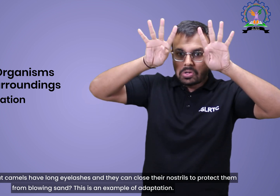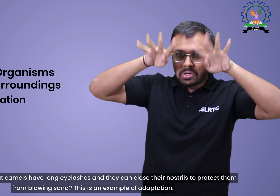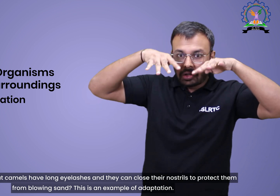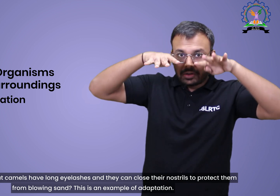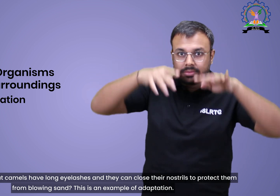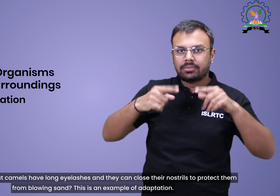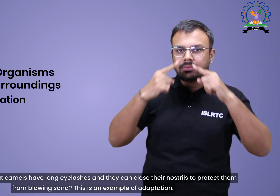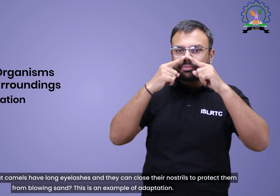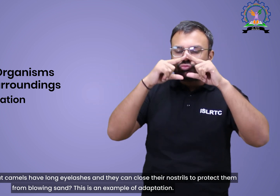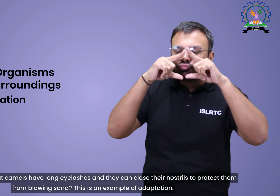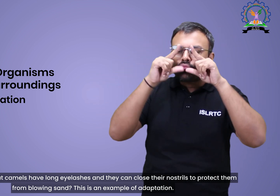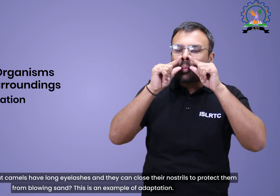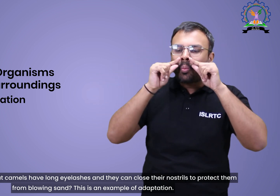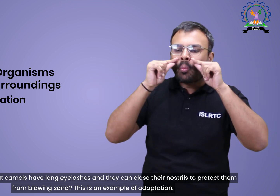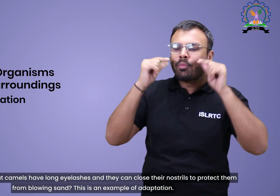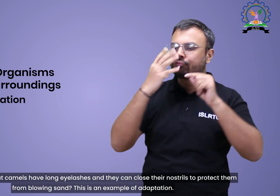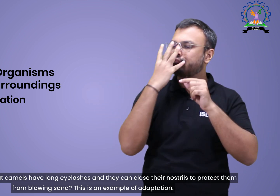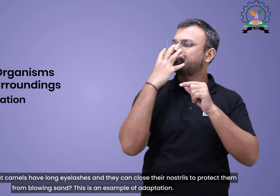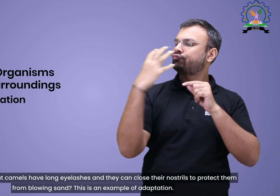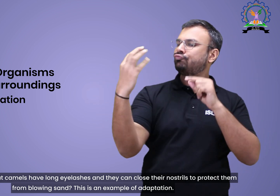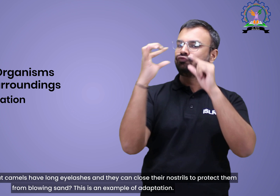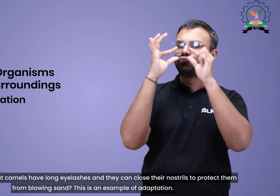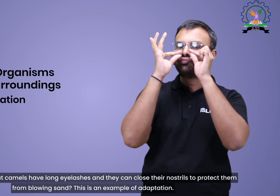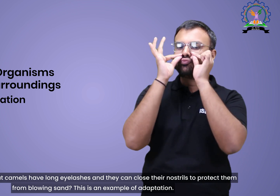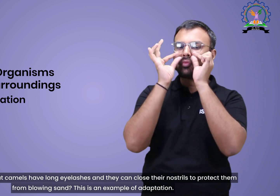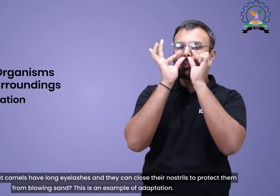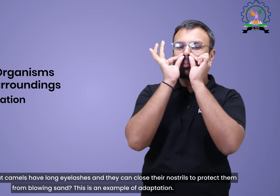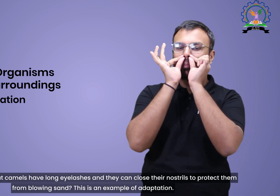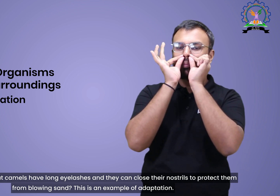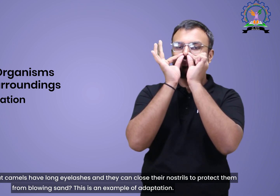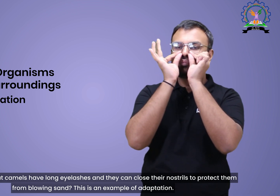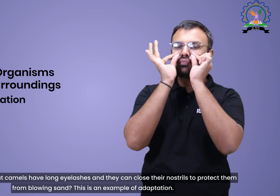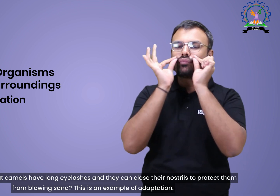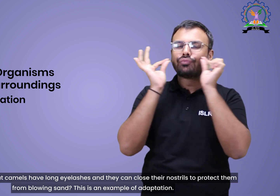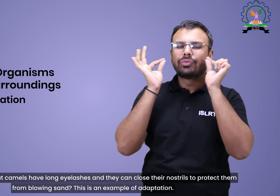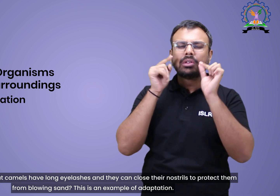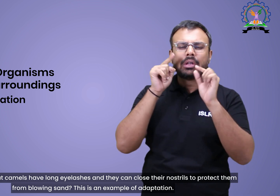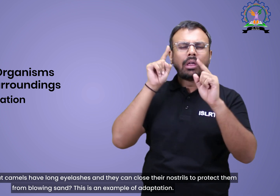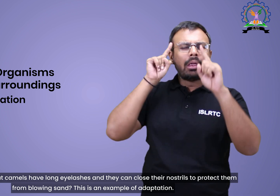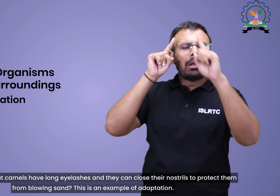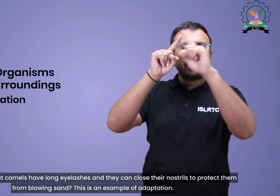protect them from blowing sand? This is an example of adaptation.